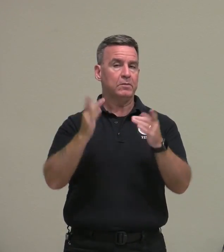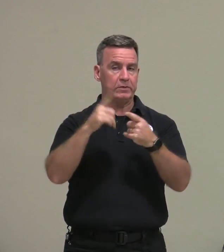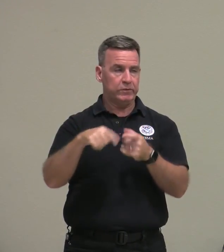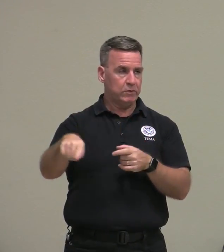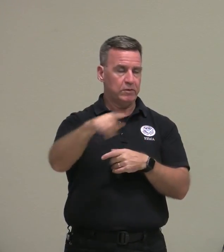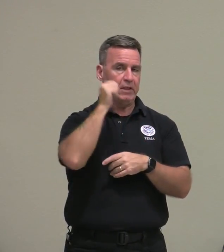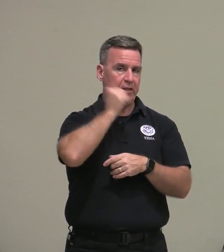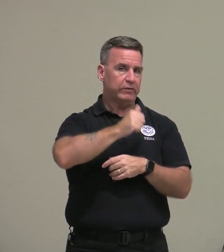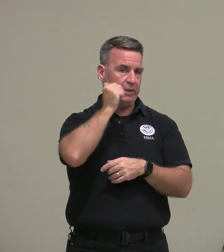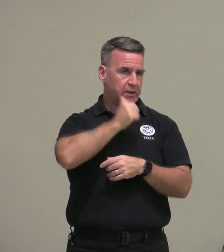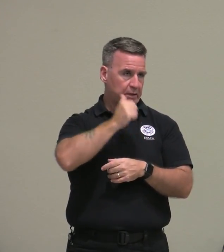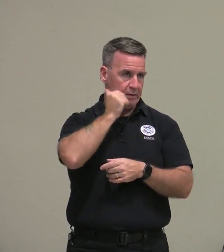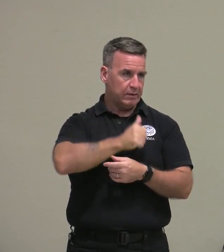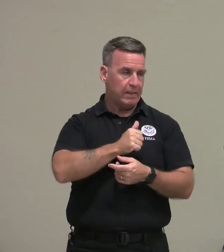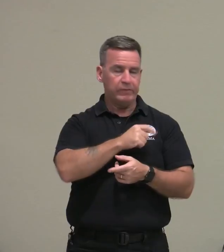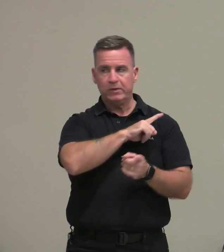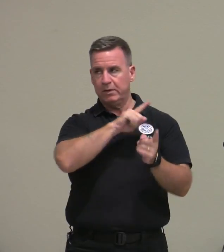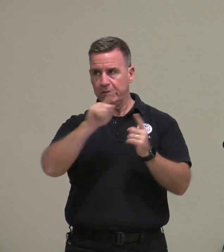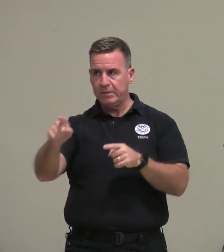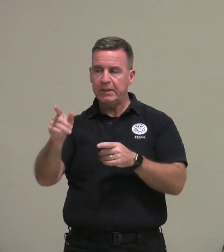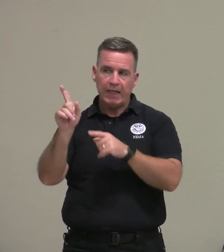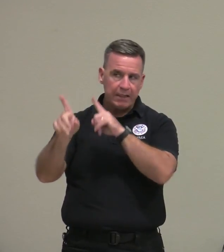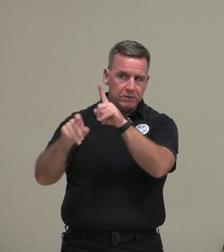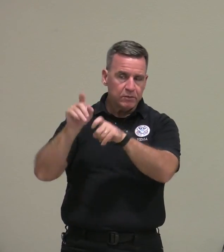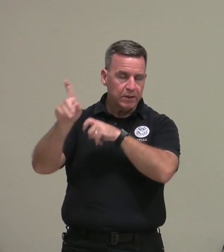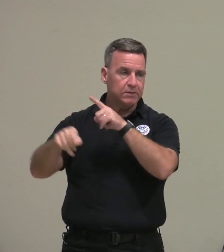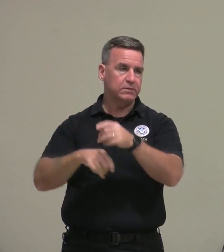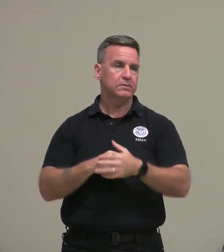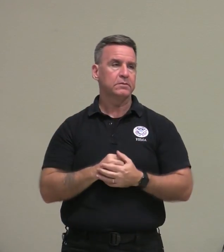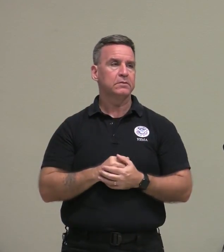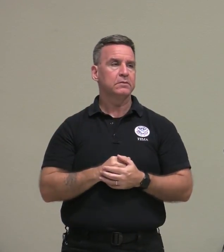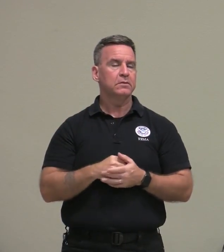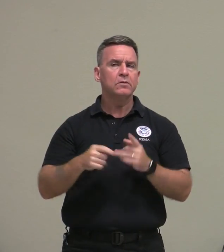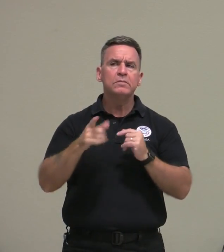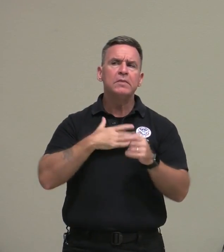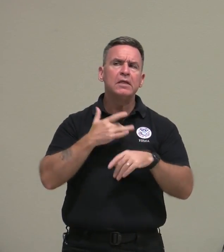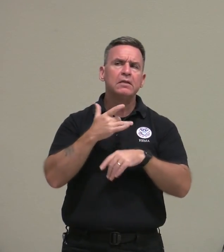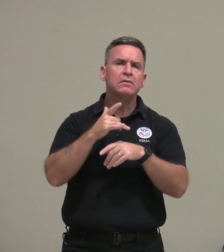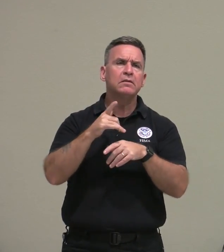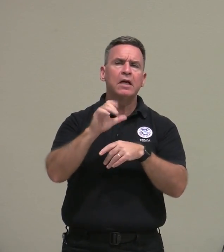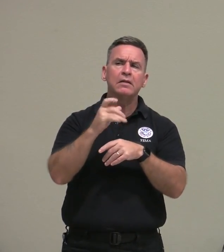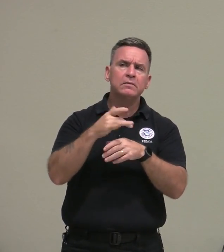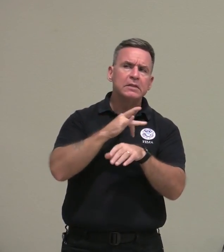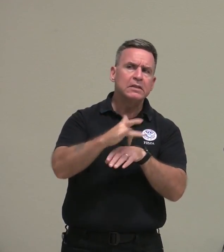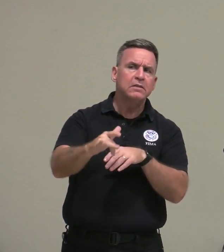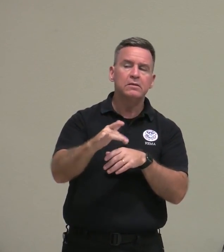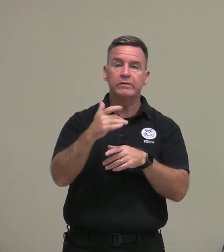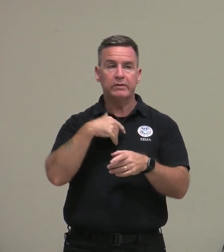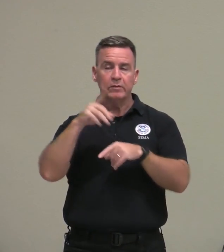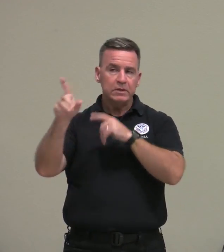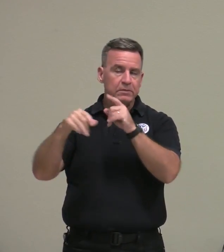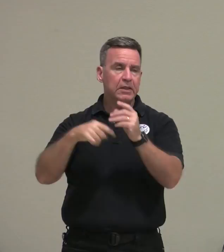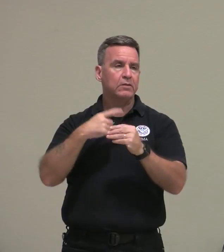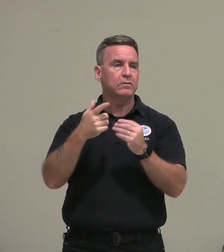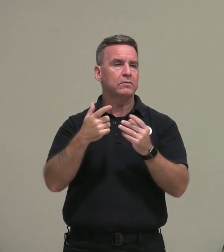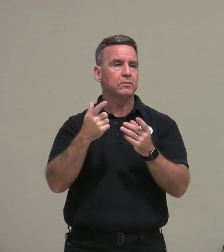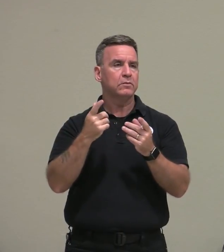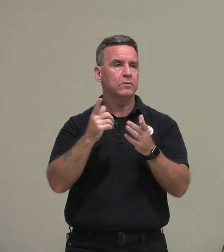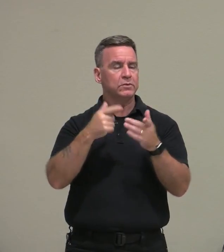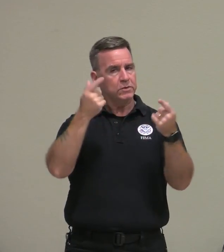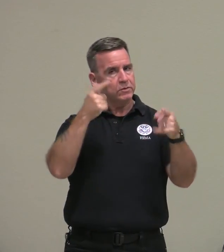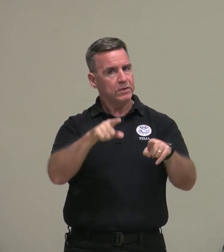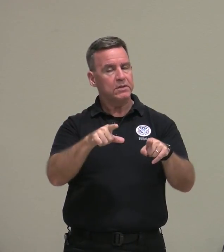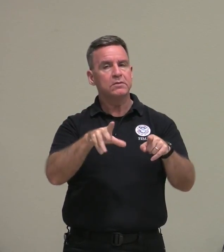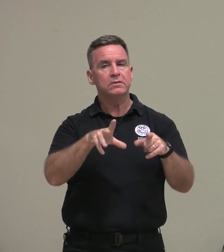to you every day of the week for you to come in and ask questions. When's my lot going to be cleared? If you have questions about what you